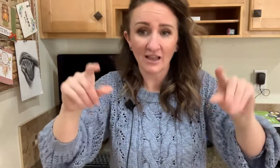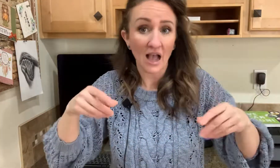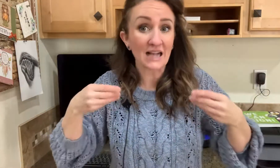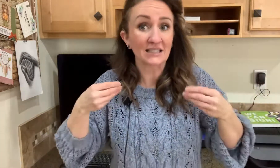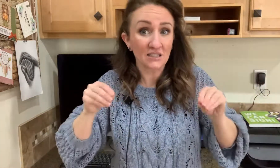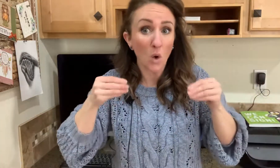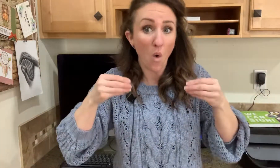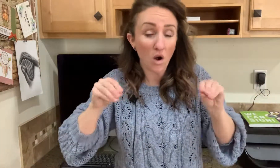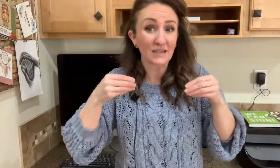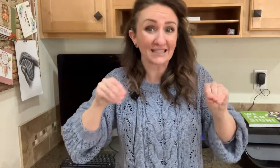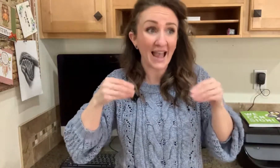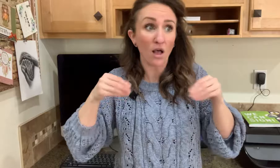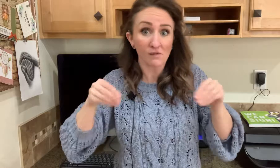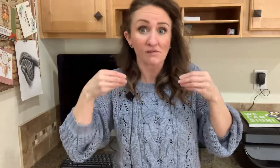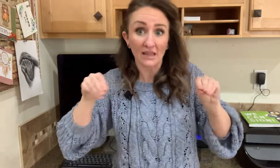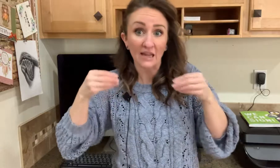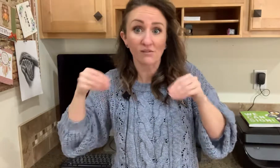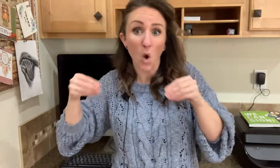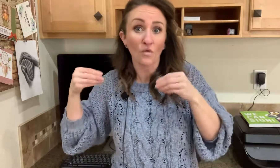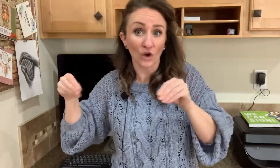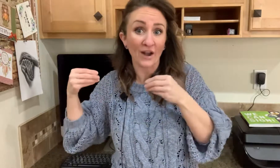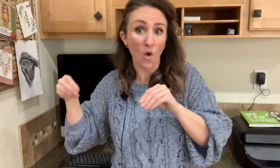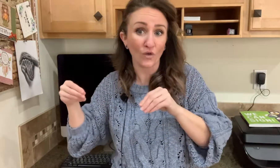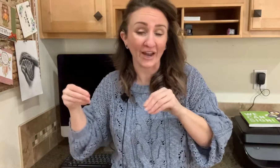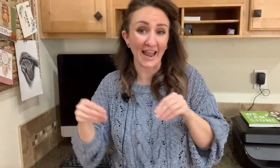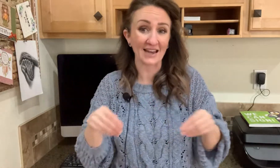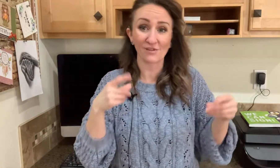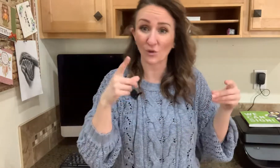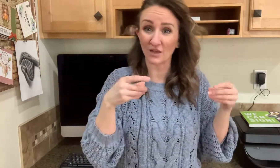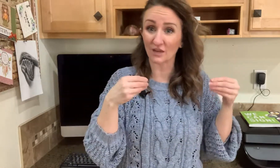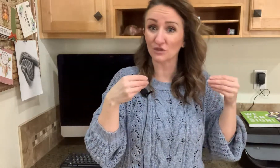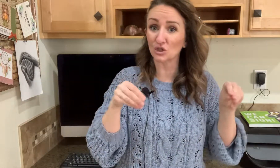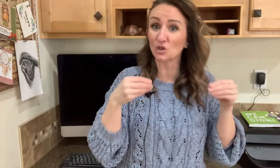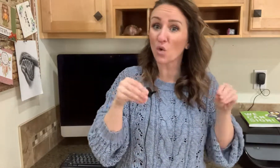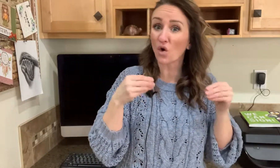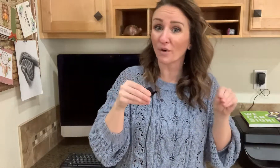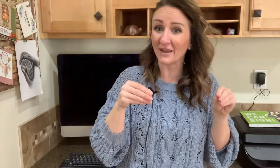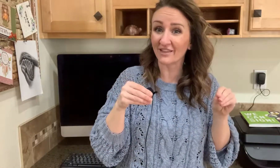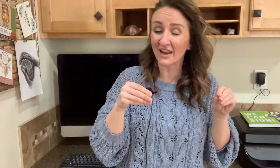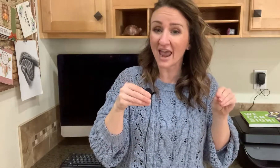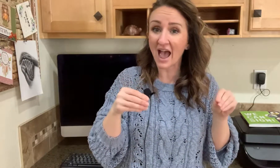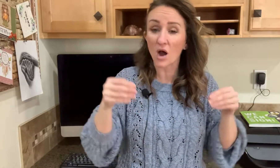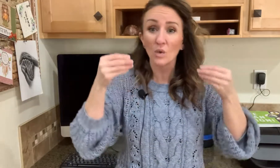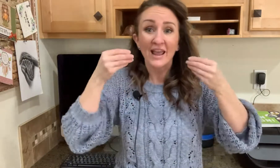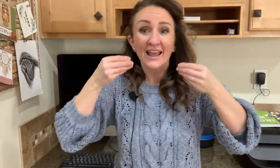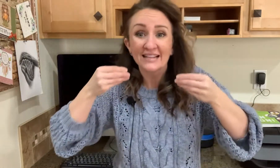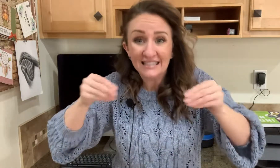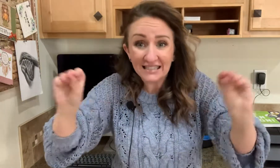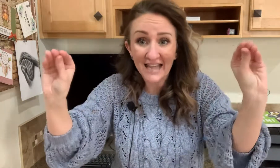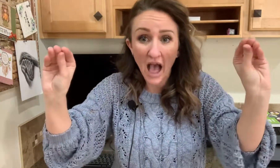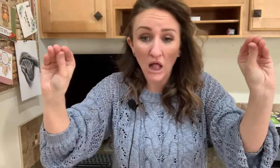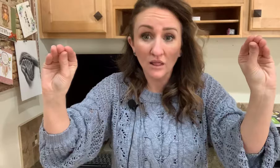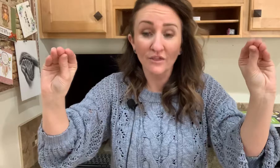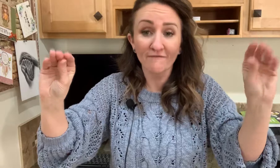A store sells things over and over again. So think of store being the noun and sell the